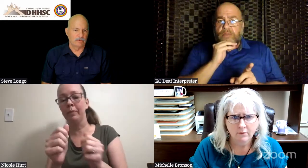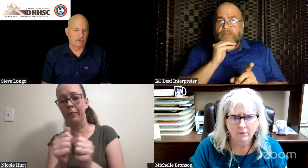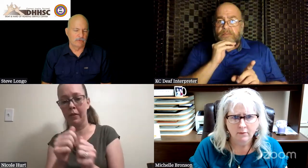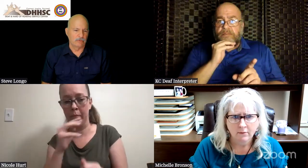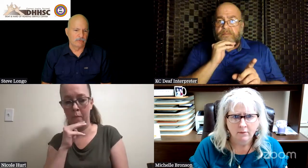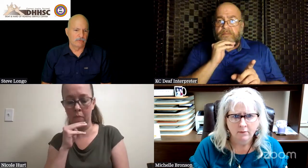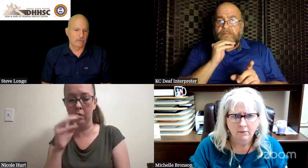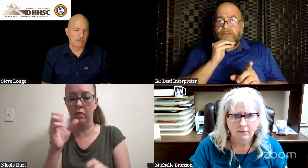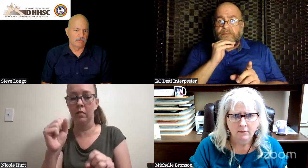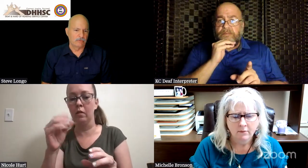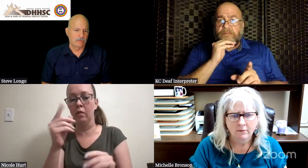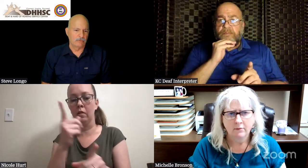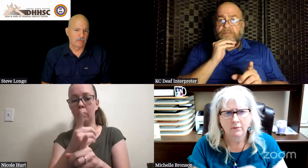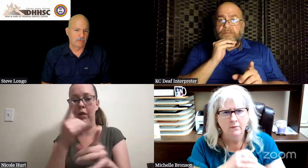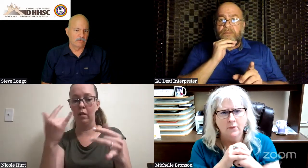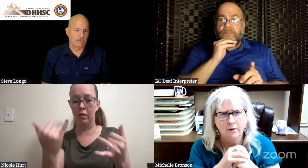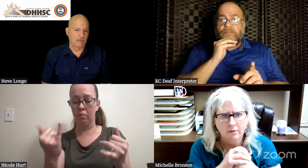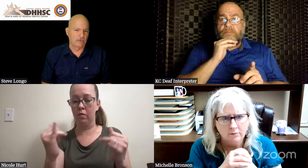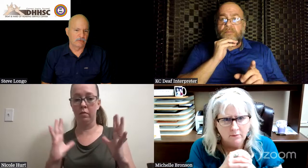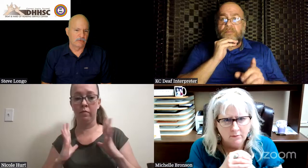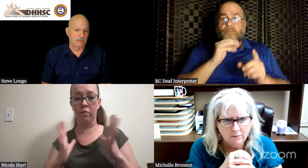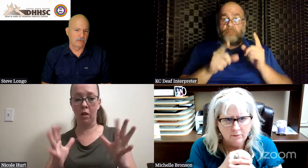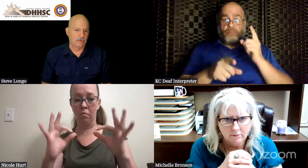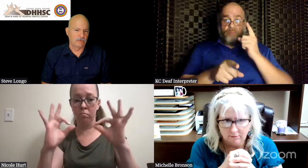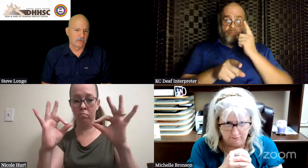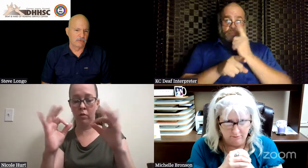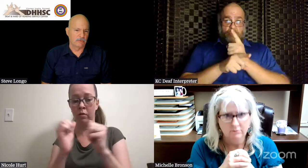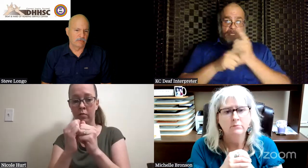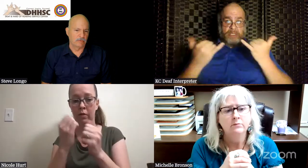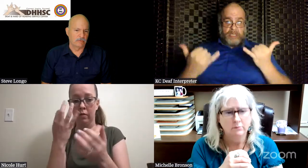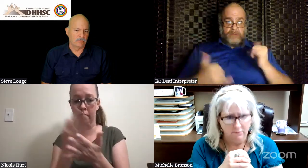is clarifying with Michelle.